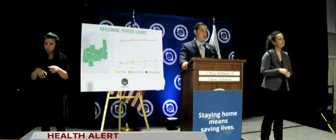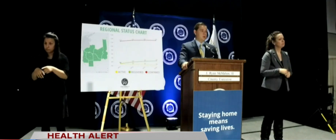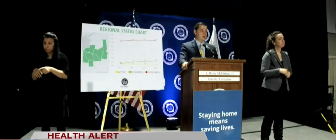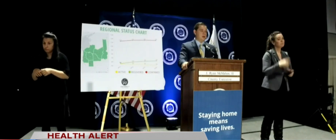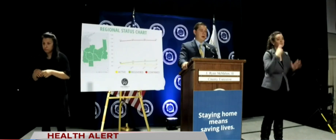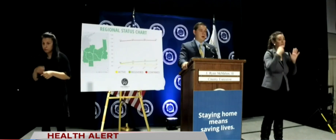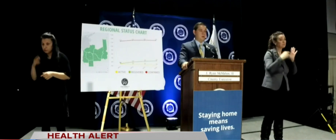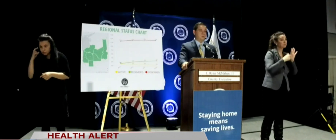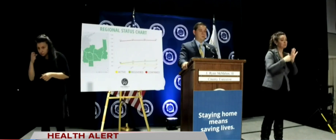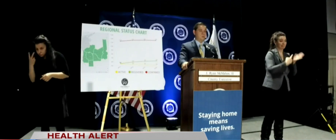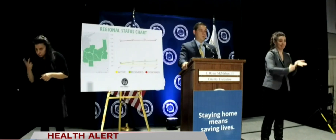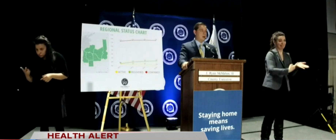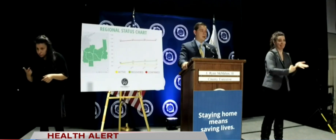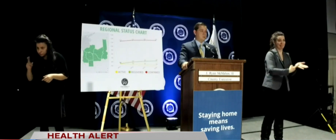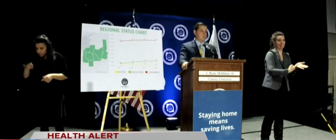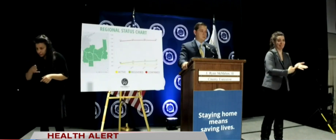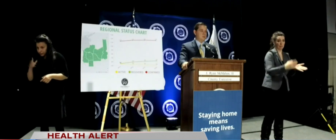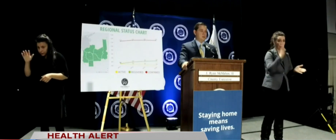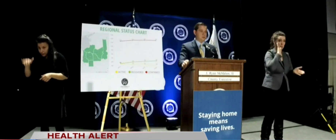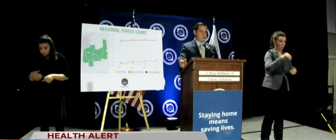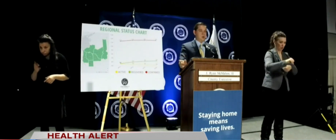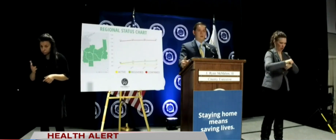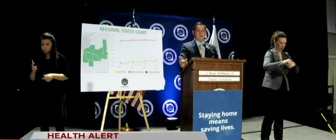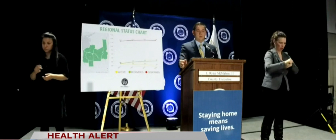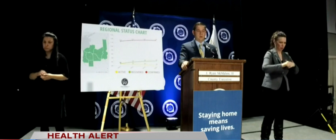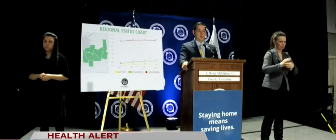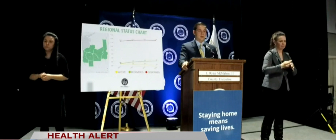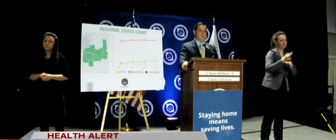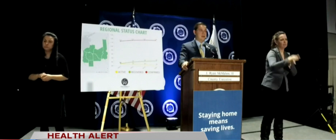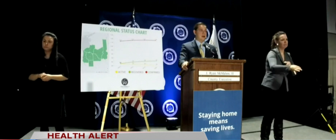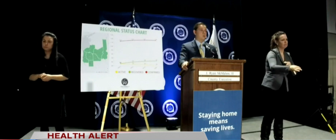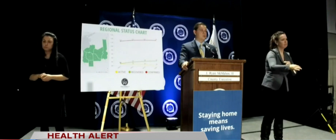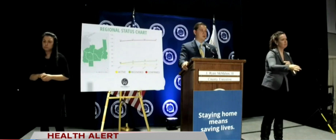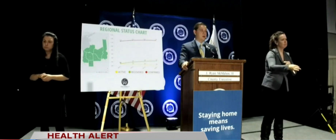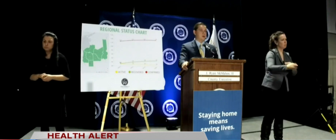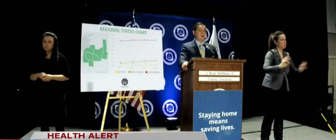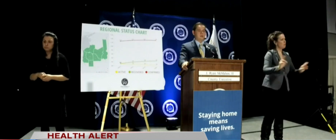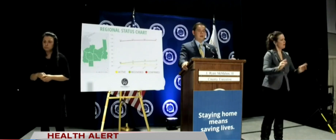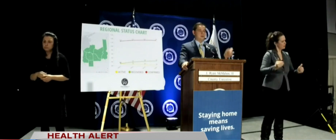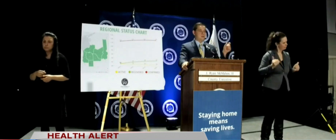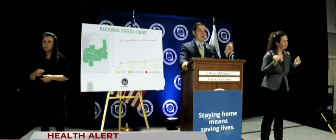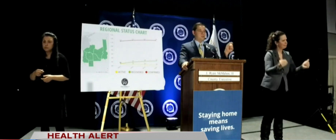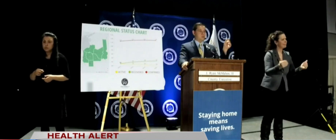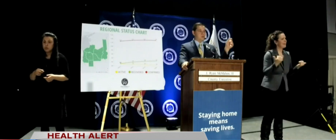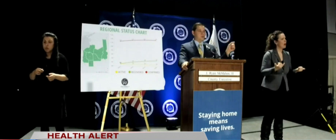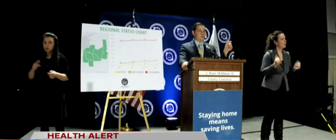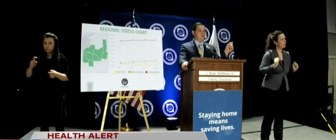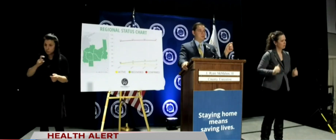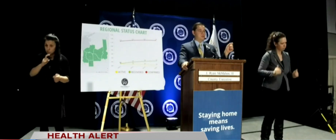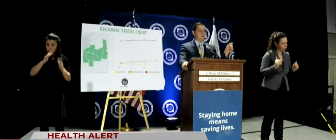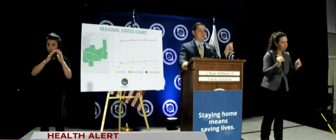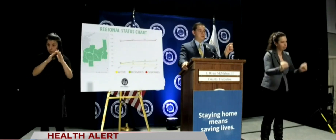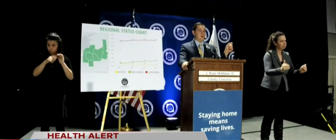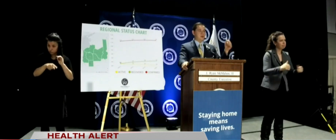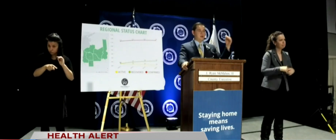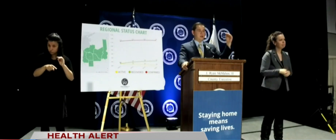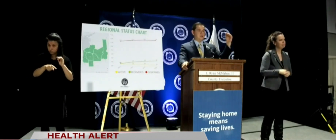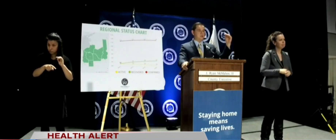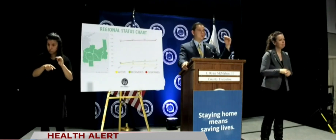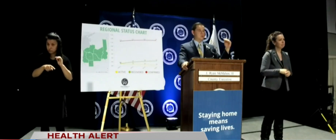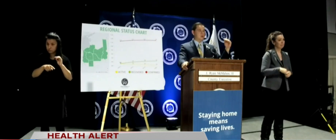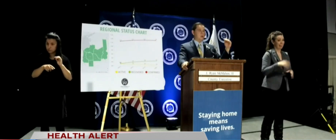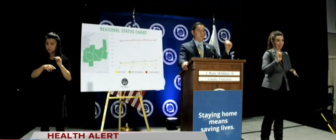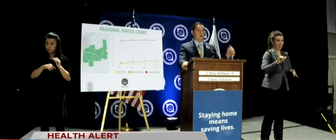now and how we're ready. Let's get those going. That's not a restart. Hospitals are essential businesses today.